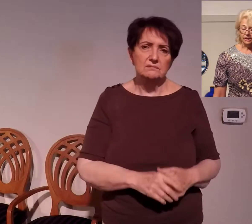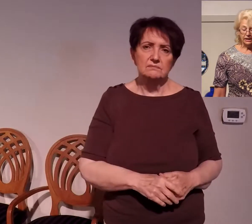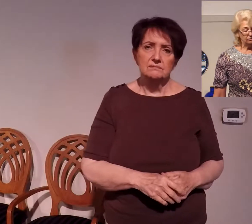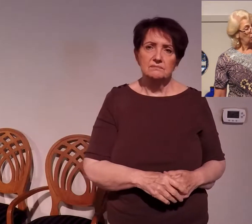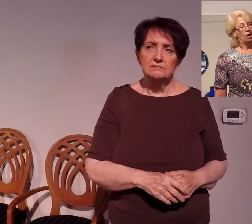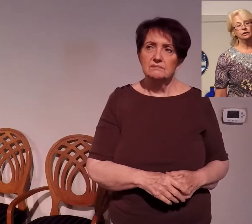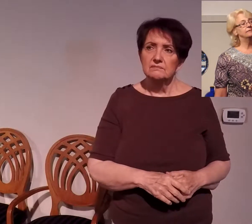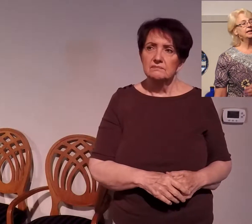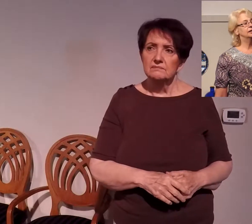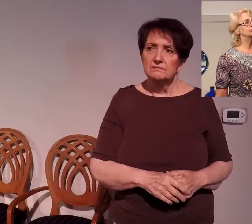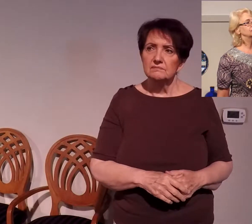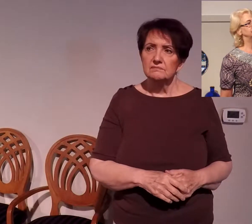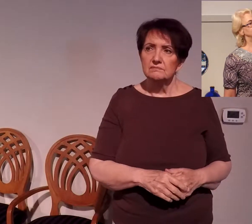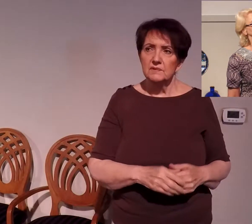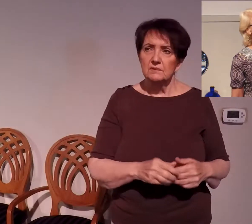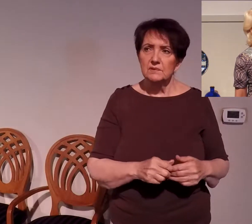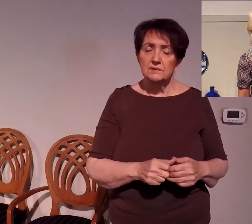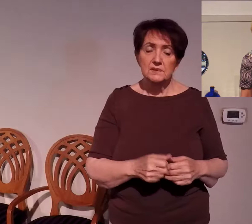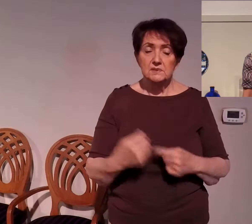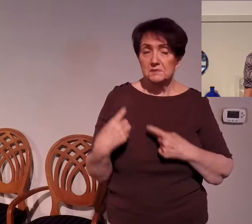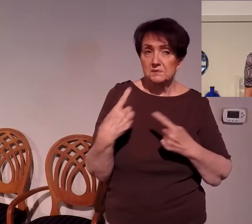And in all of that